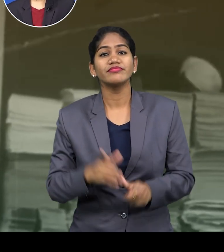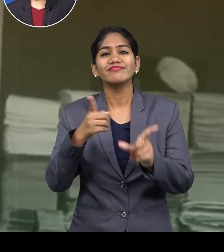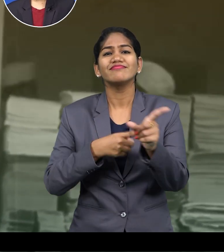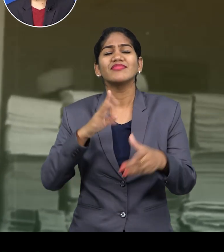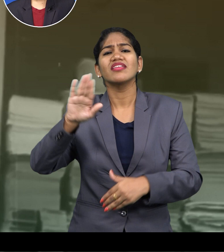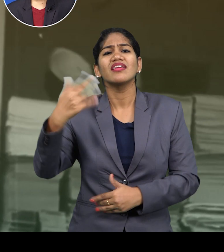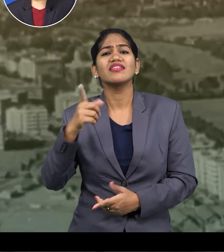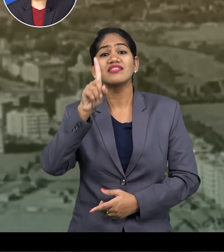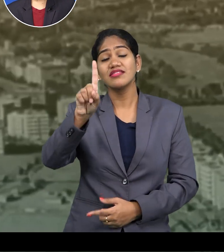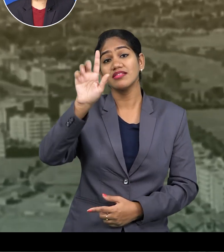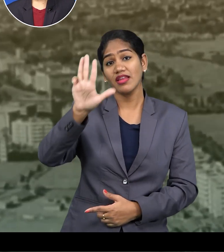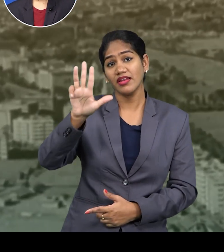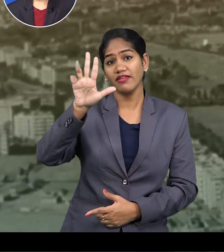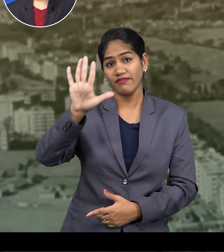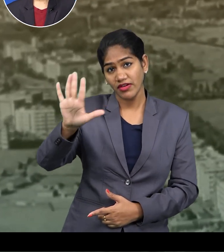1957